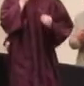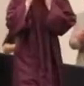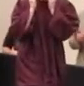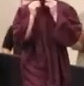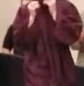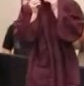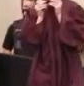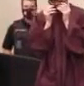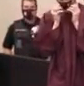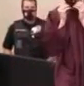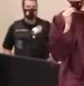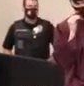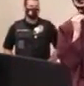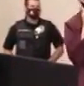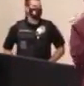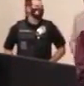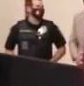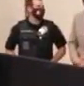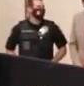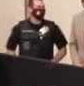Hi, Mom.